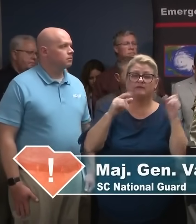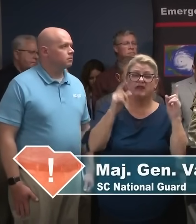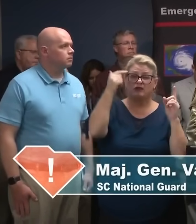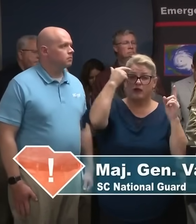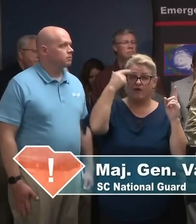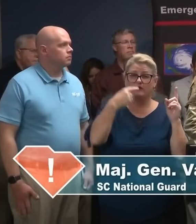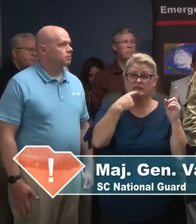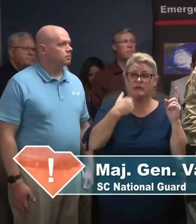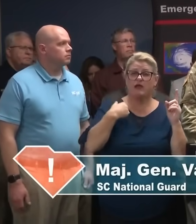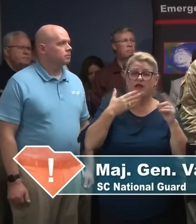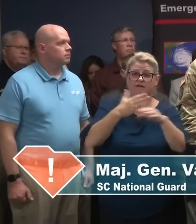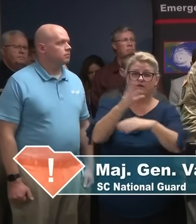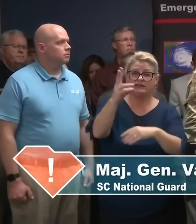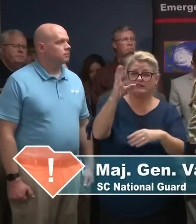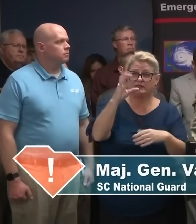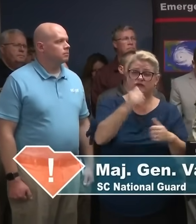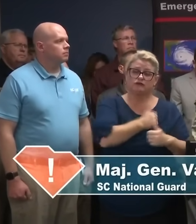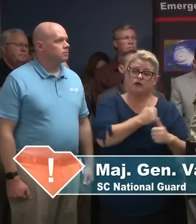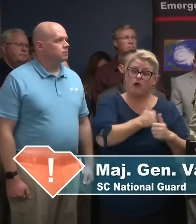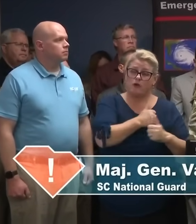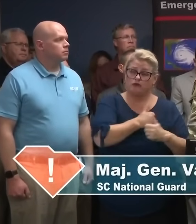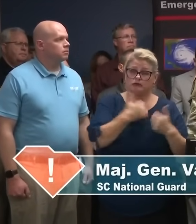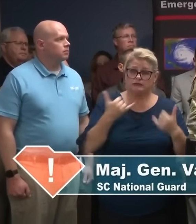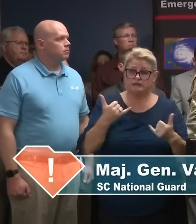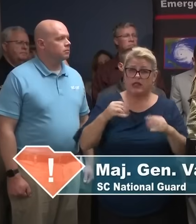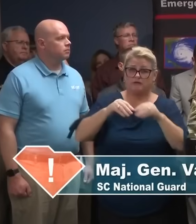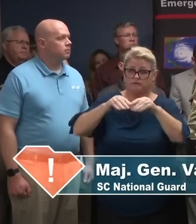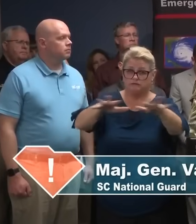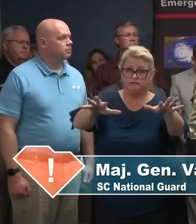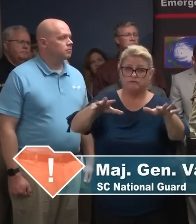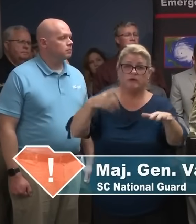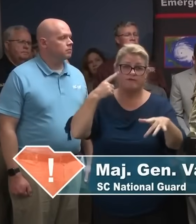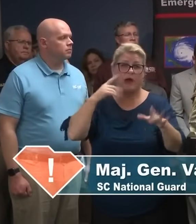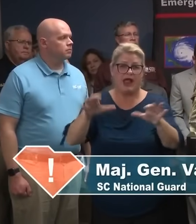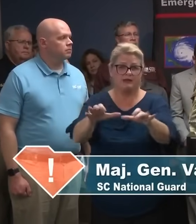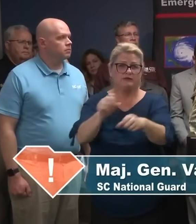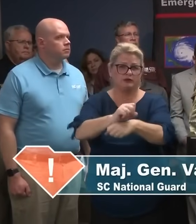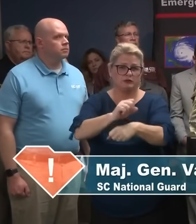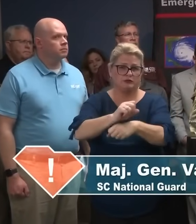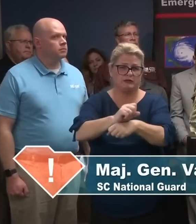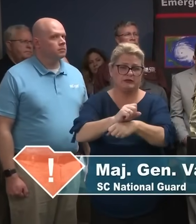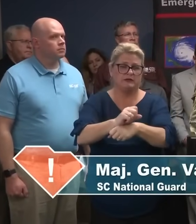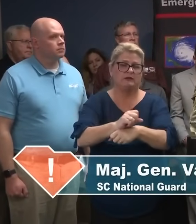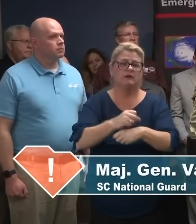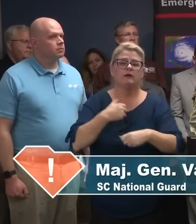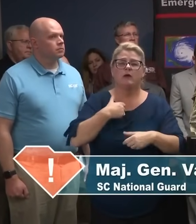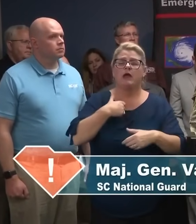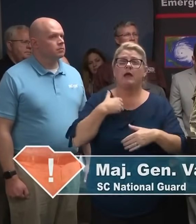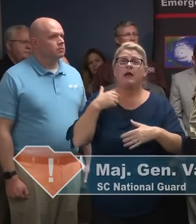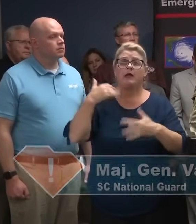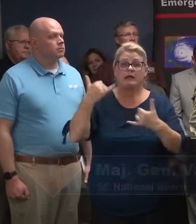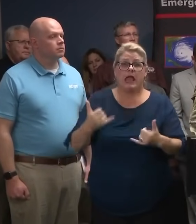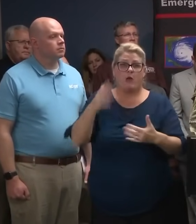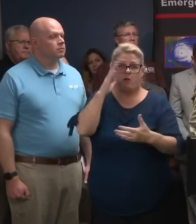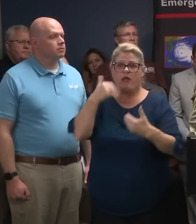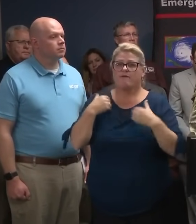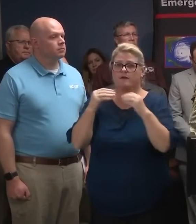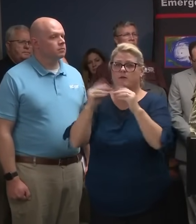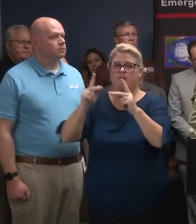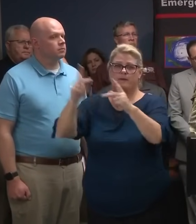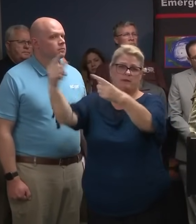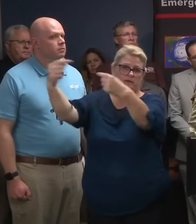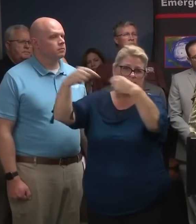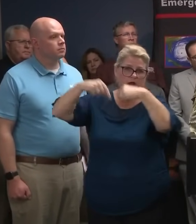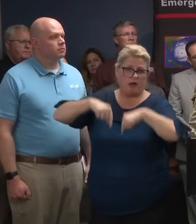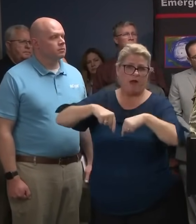said, we have over 600 soldiers who are currently deployed for state active duty. We are in the process of bringing on additional personnel to ensure